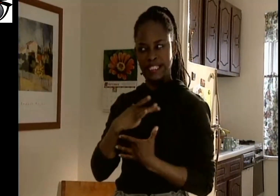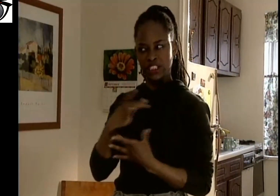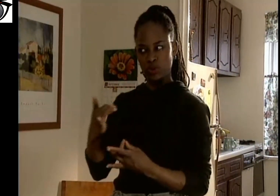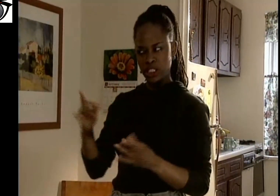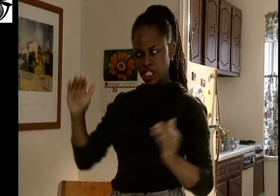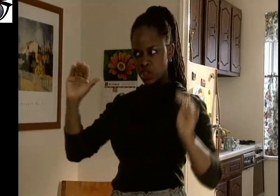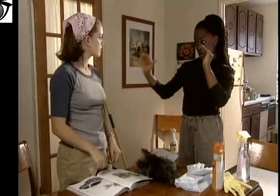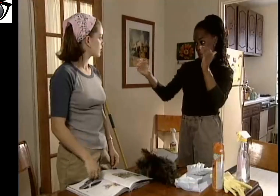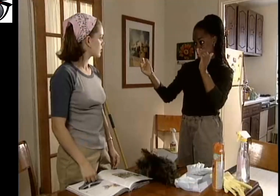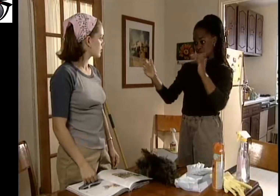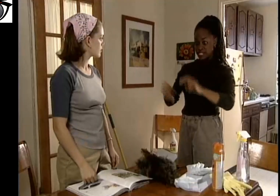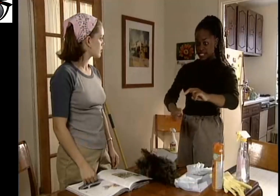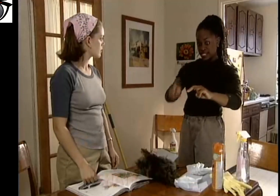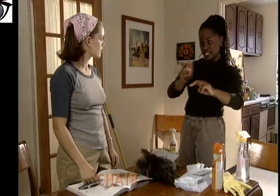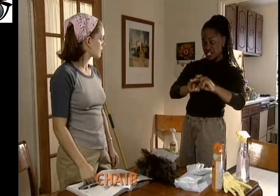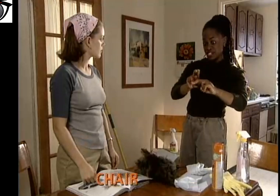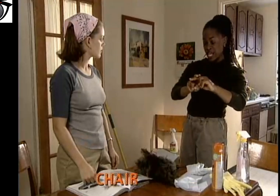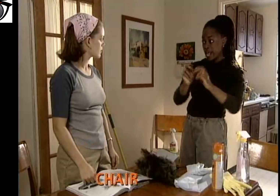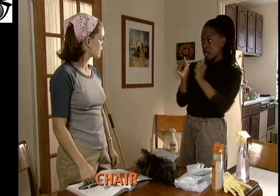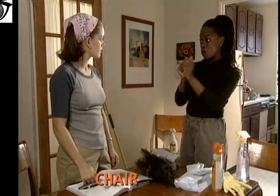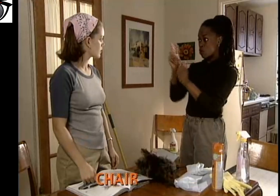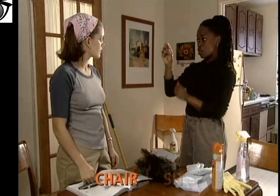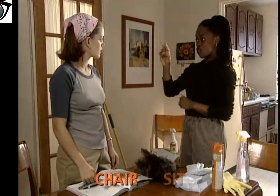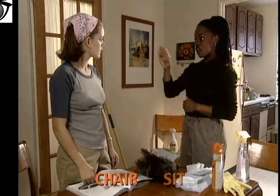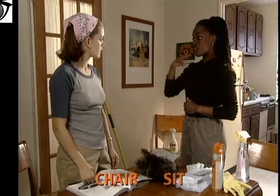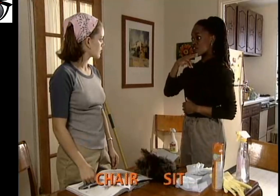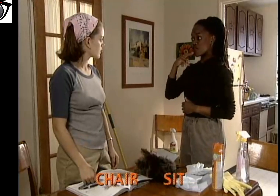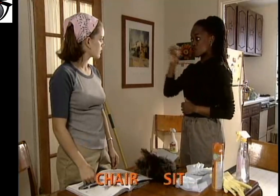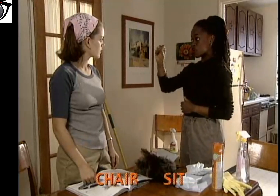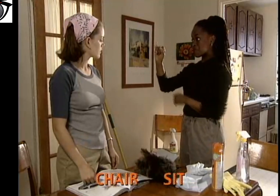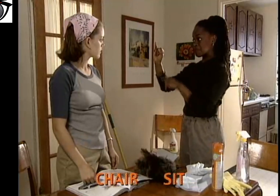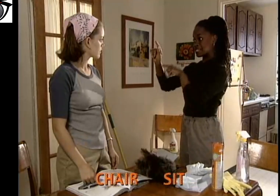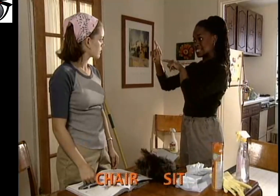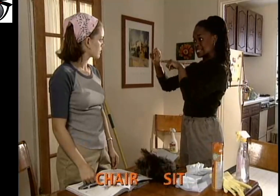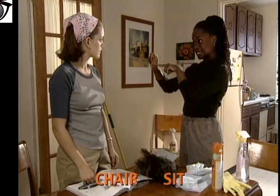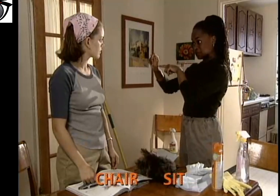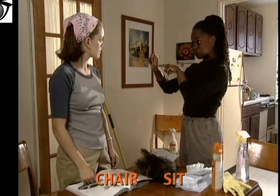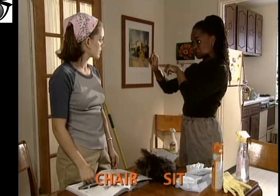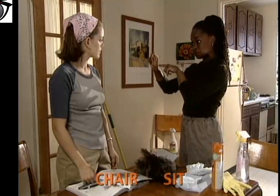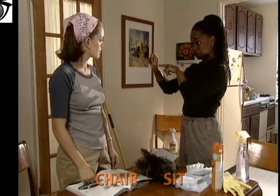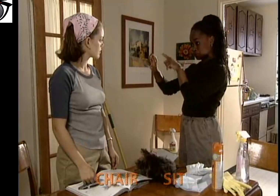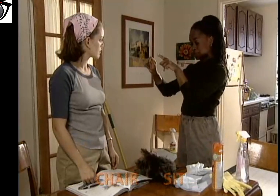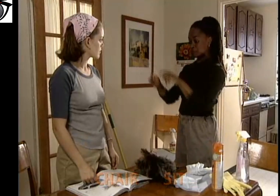What's interesting is to compare chair with the verb sit.